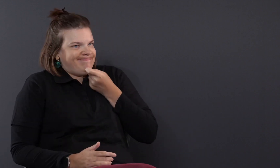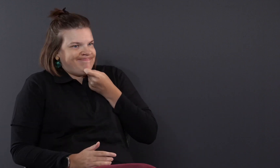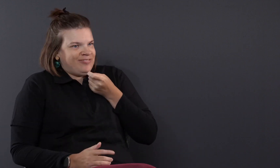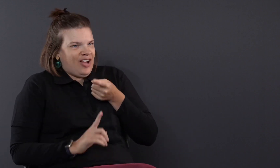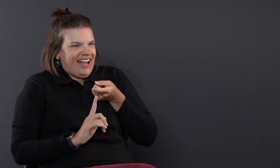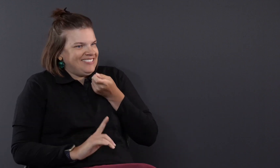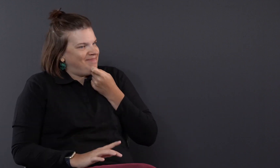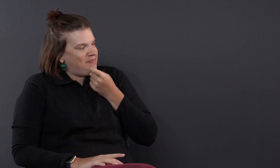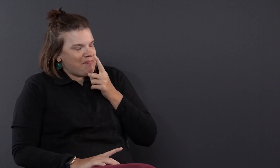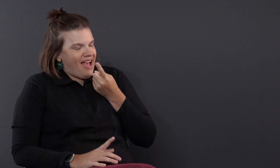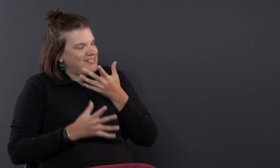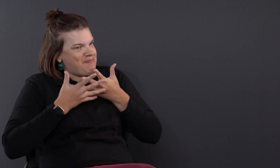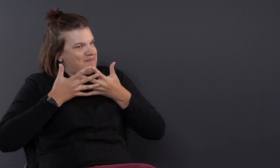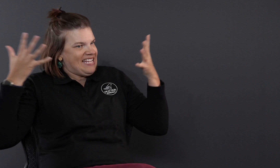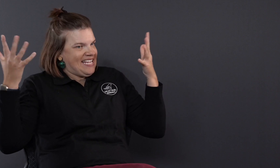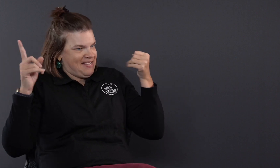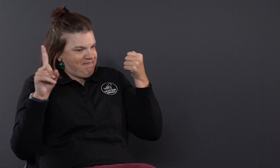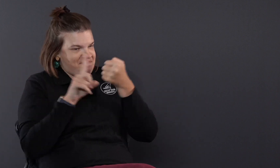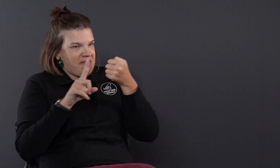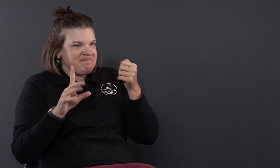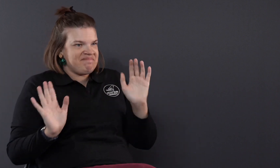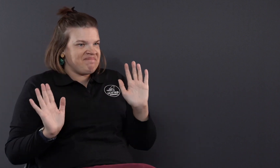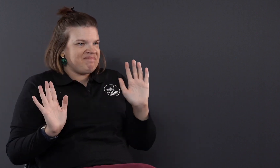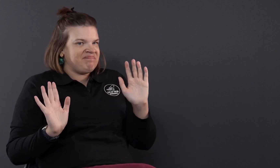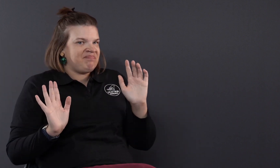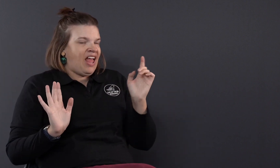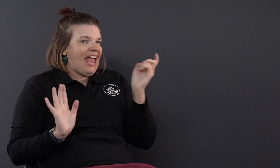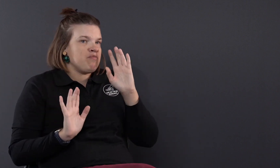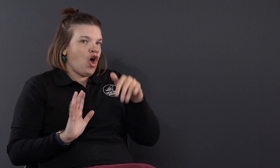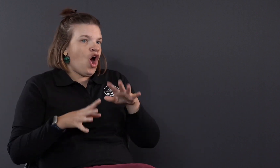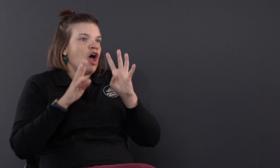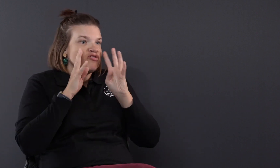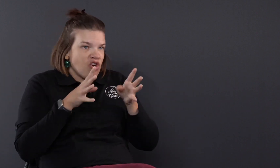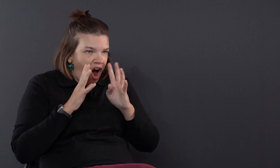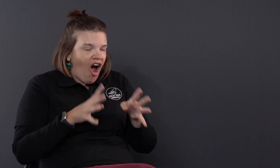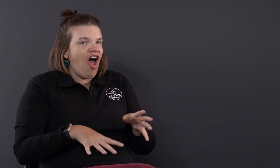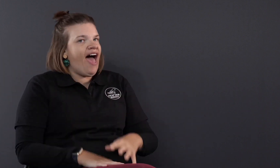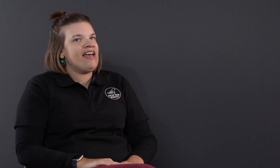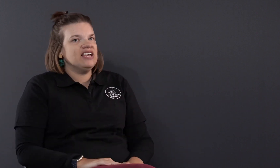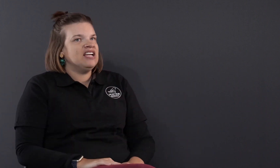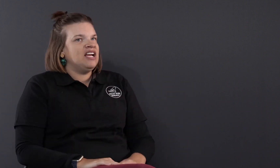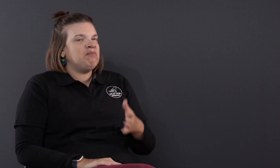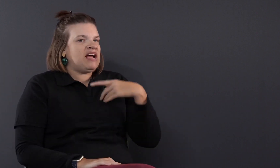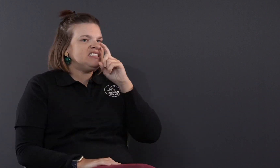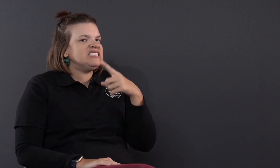is, but it has such a terrible effect on someone. I came home and cried, and my sister said to